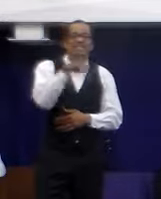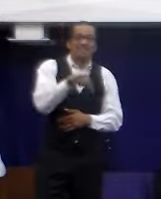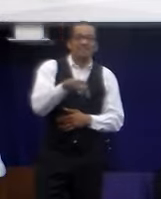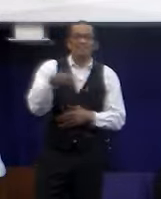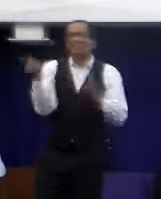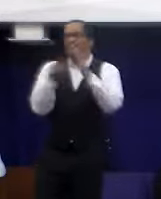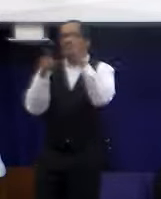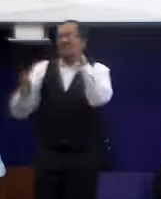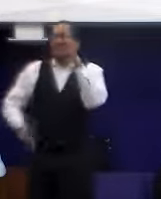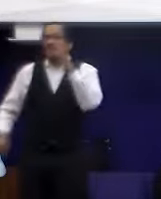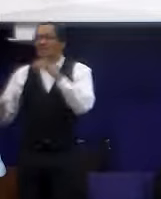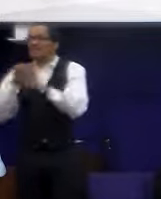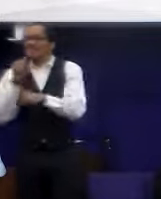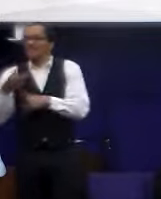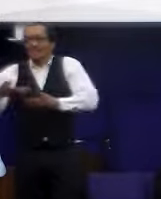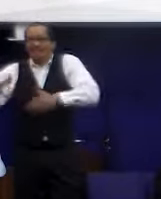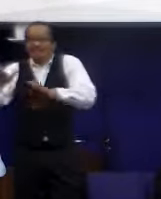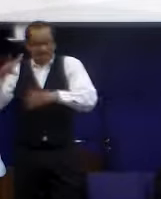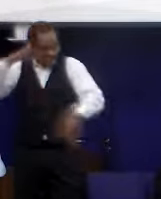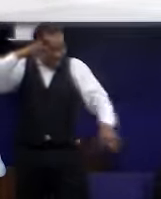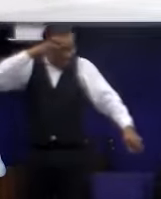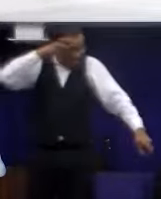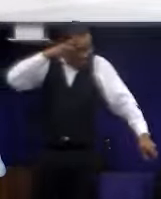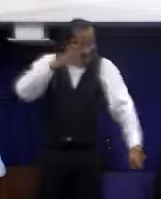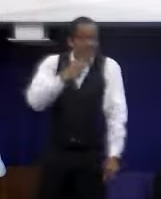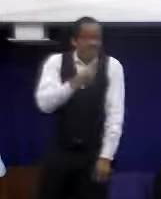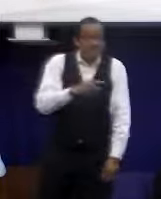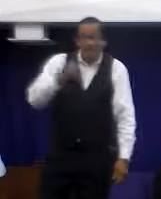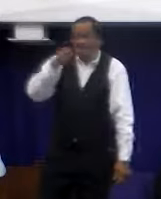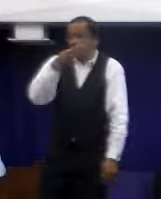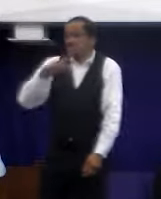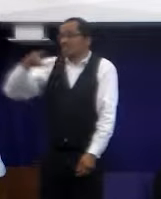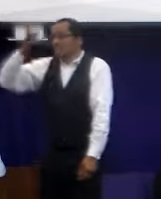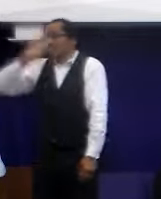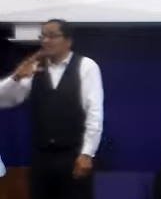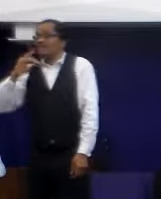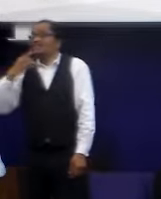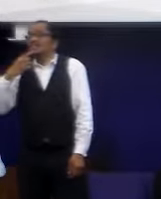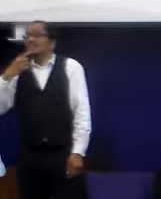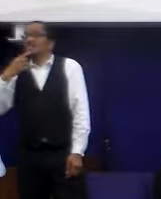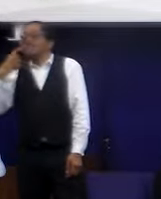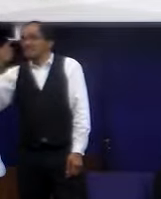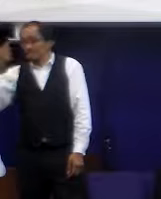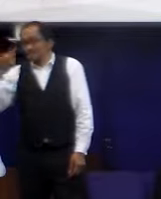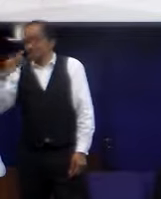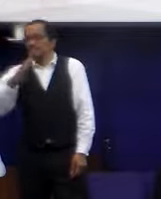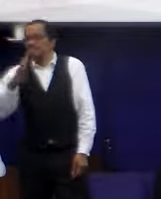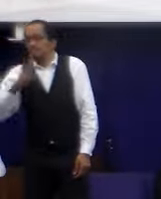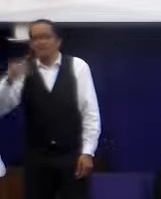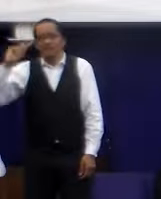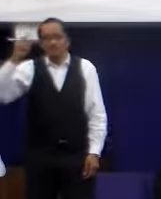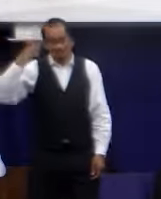not going to let the devil speak first. All right. When we start rattling, when God speaks to us, he's going to speak first. Then the enemy's going to speak. That's